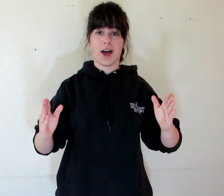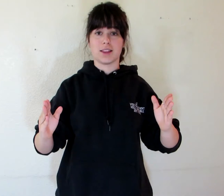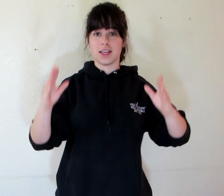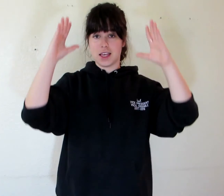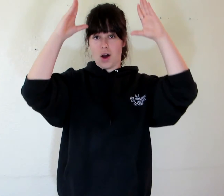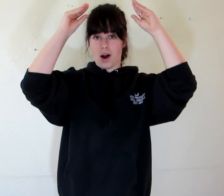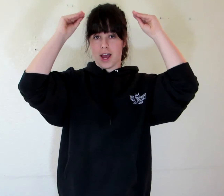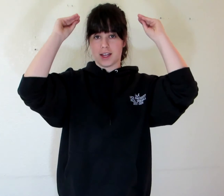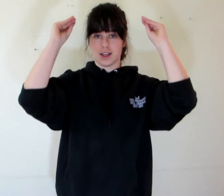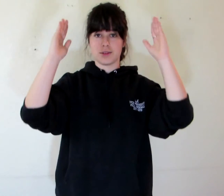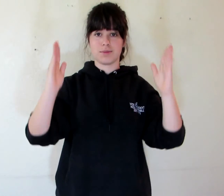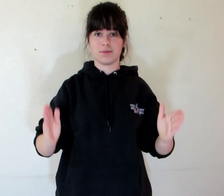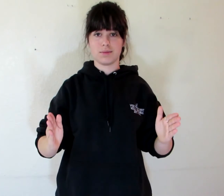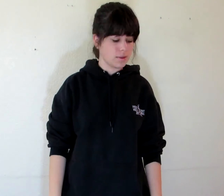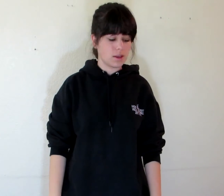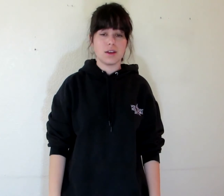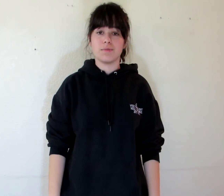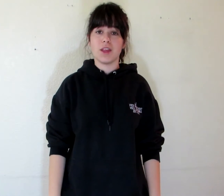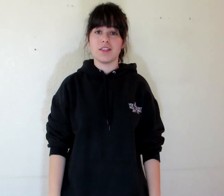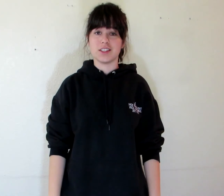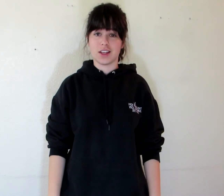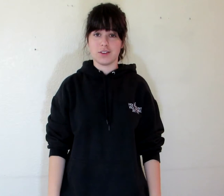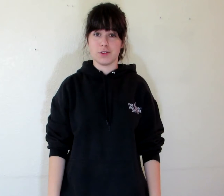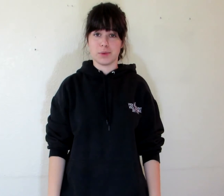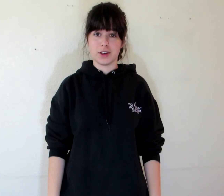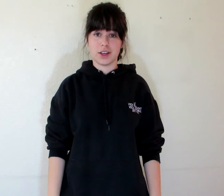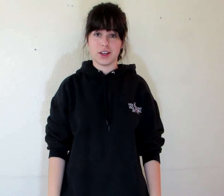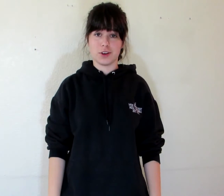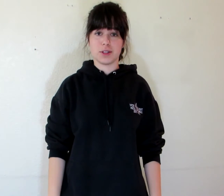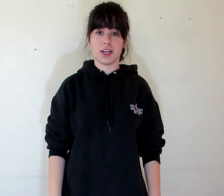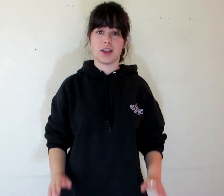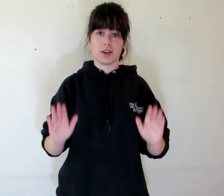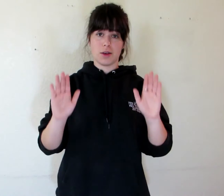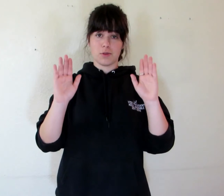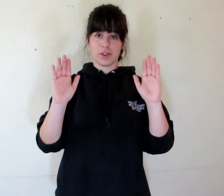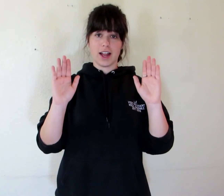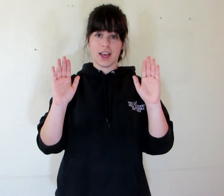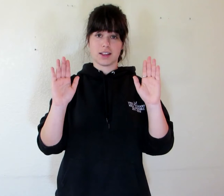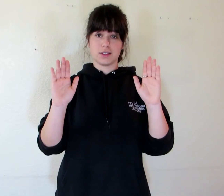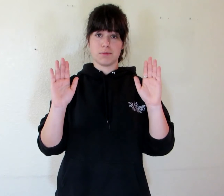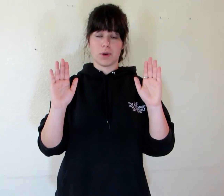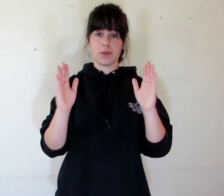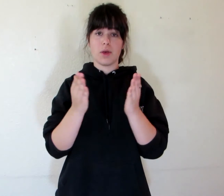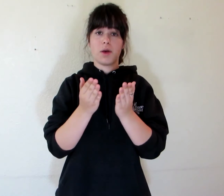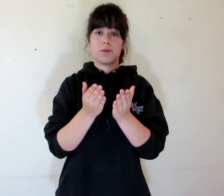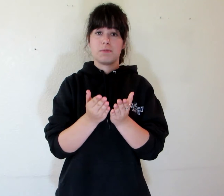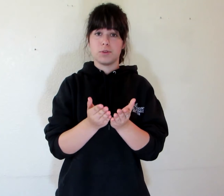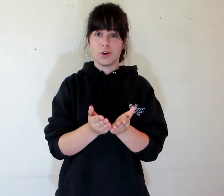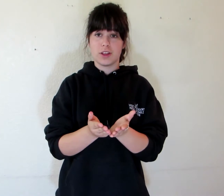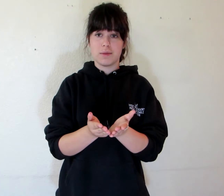the ER ending. The sign for book, you'll be taking flat hands in both, turning them into